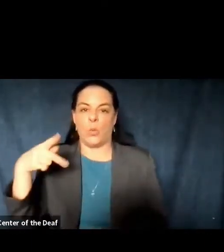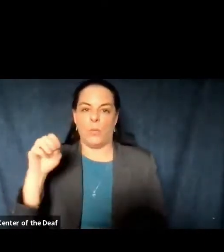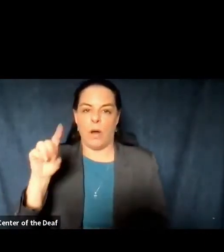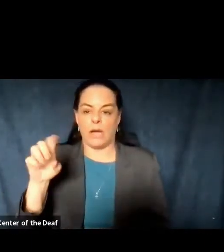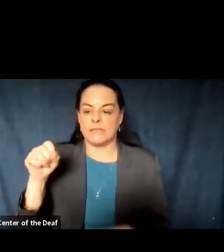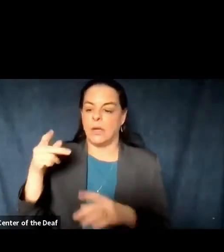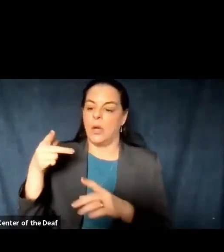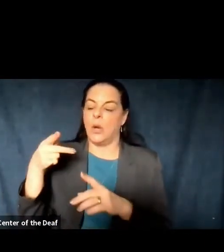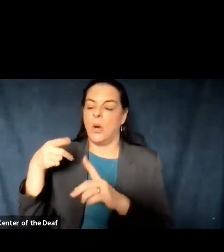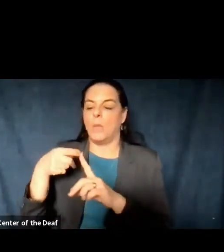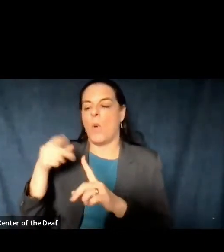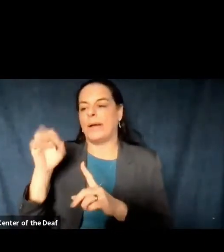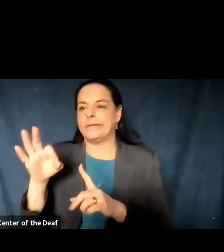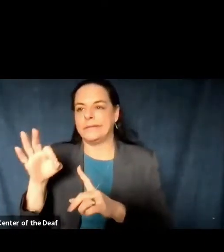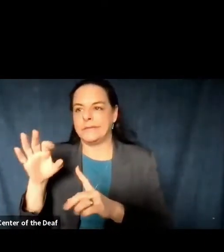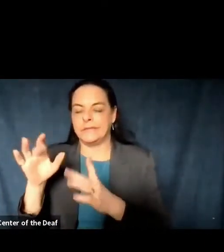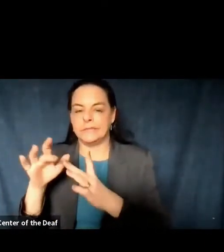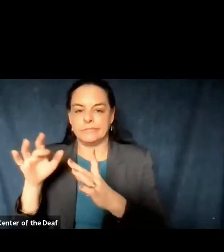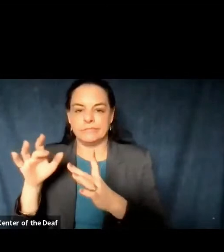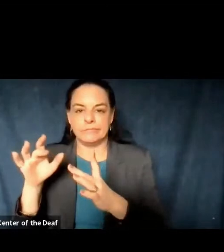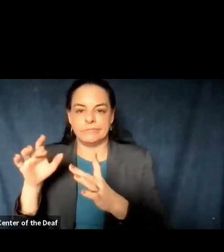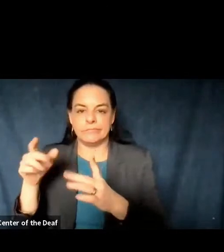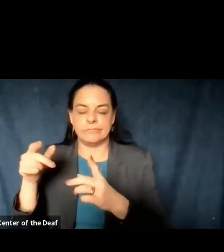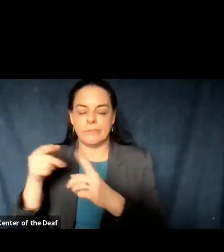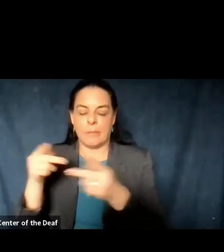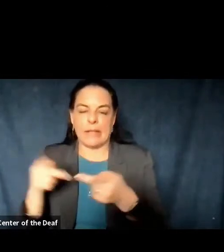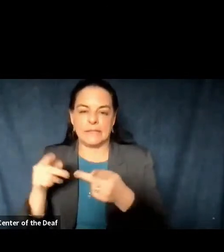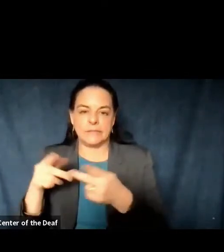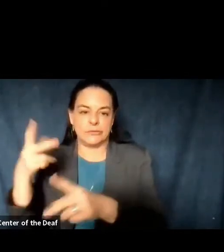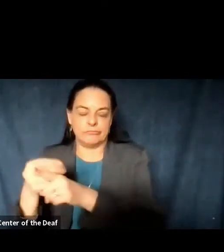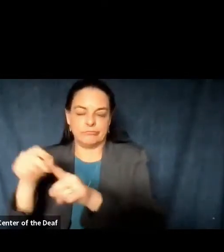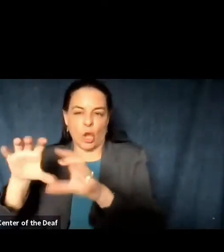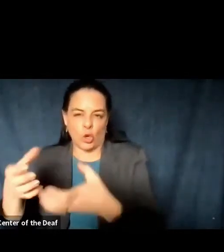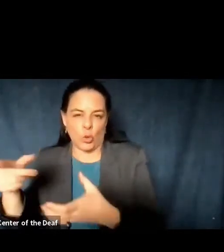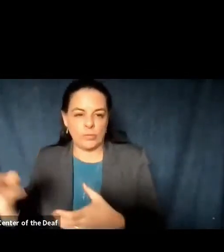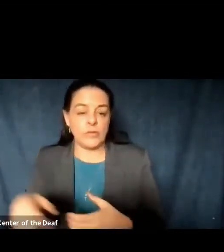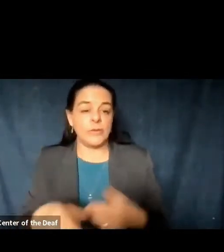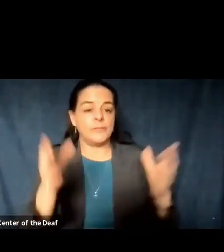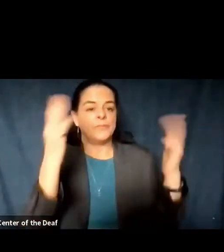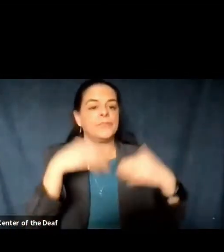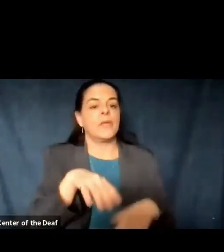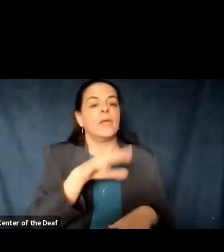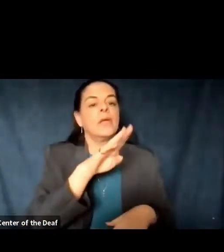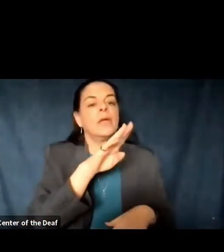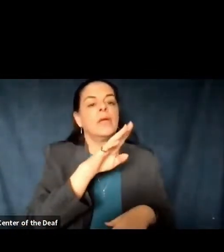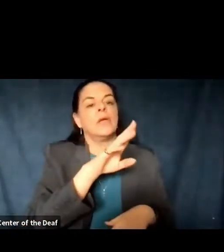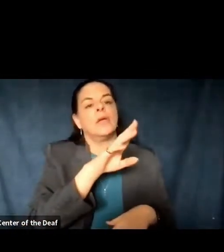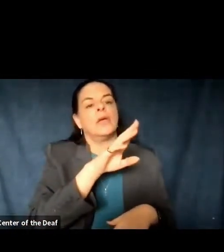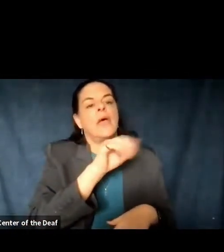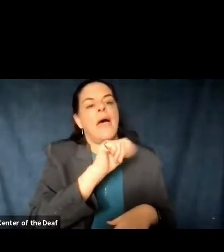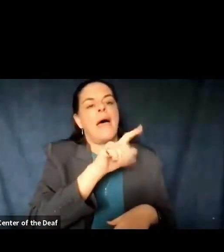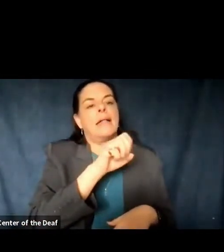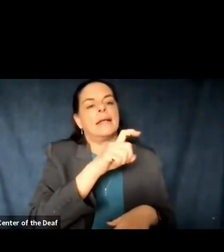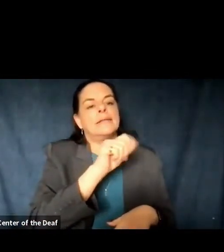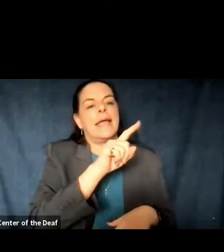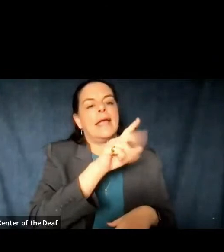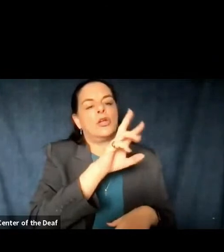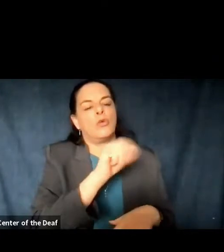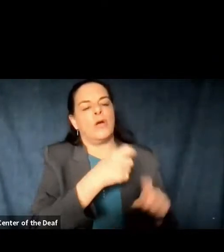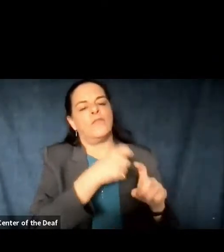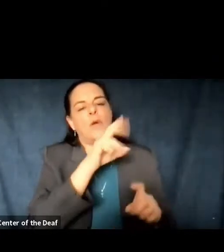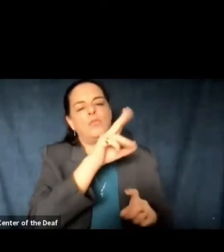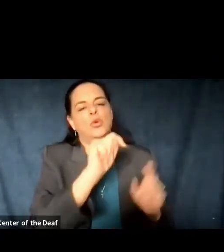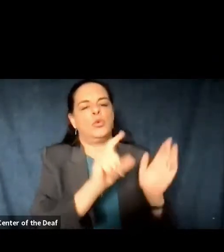with the Daily Beacon newspaper, have you worked with UTK on a COVID vaccine distribution plan? And if so, what does that